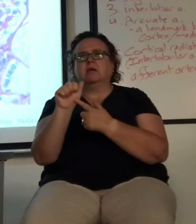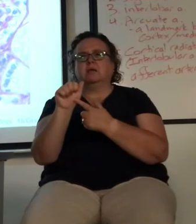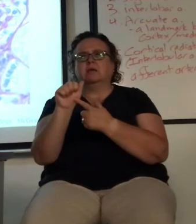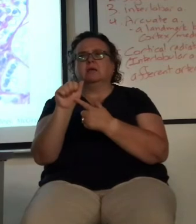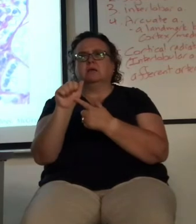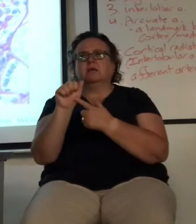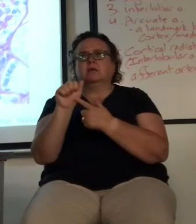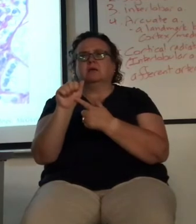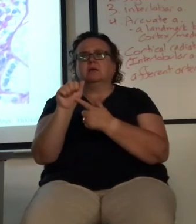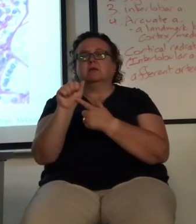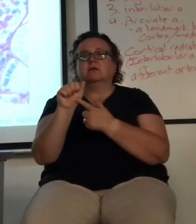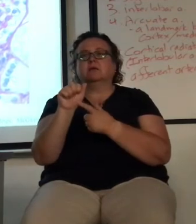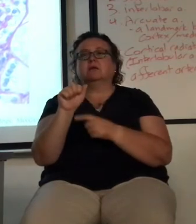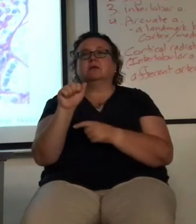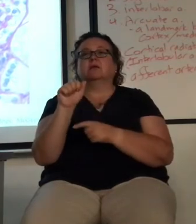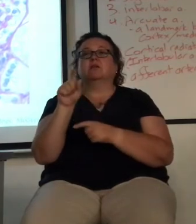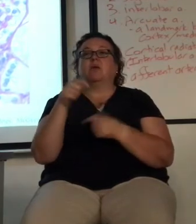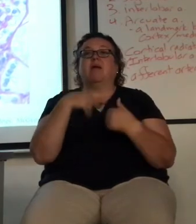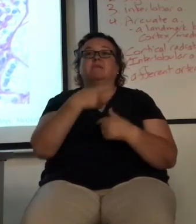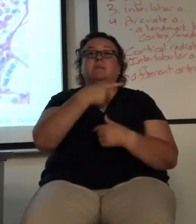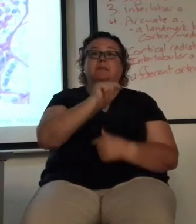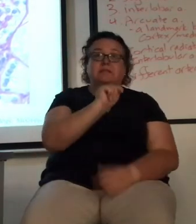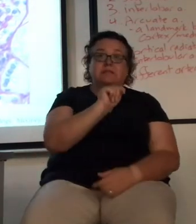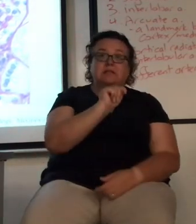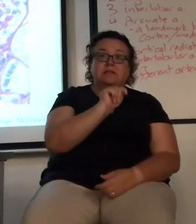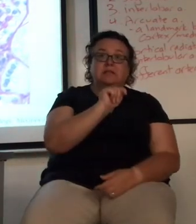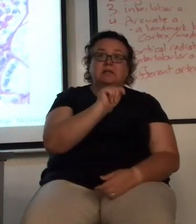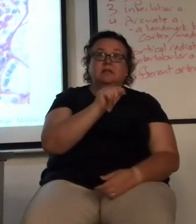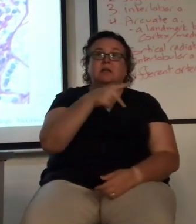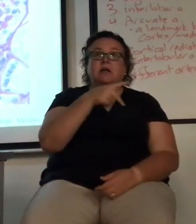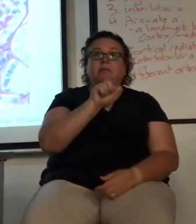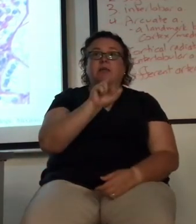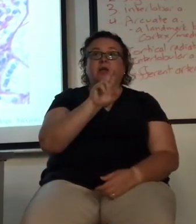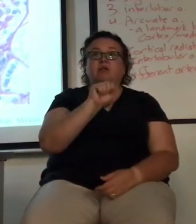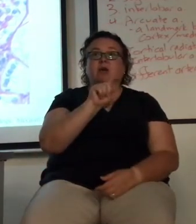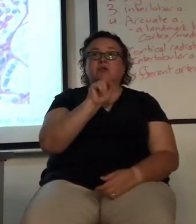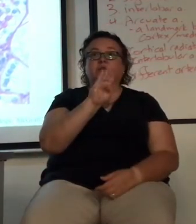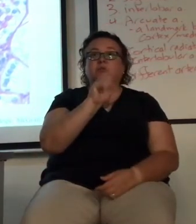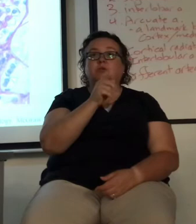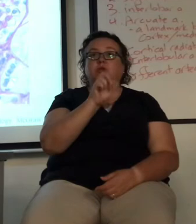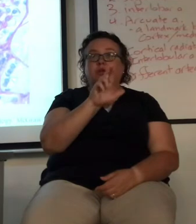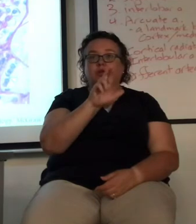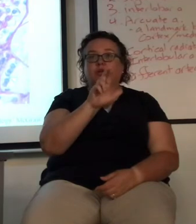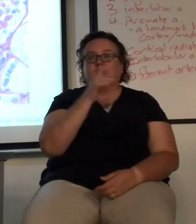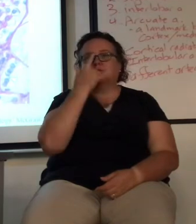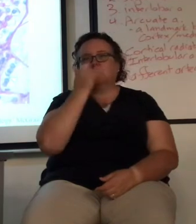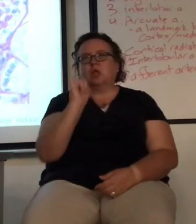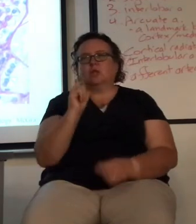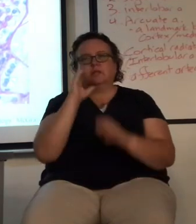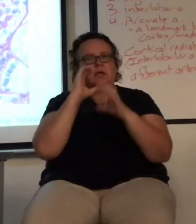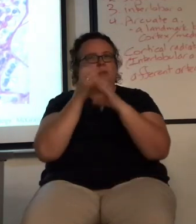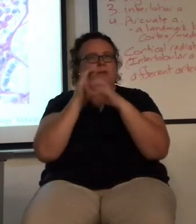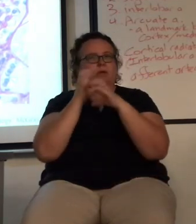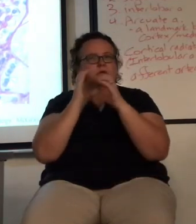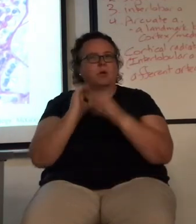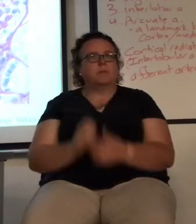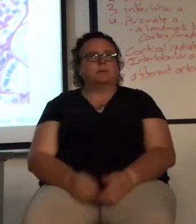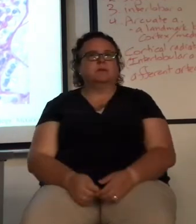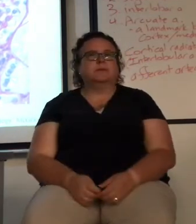arteriole, okay? They got the PT, that stands for peritubular capillary. That's what they look like on the microscope.